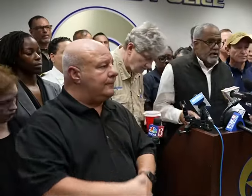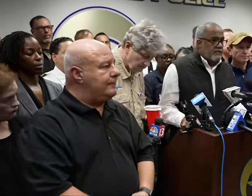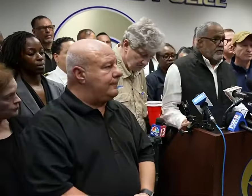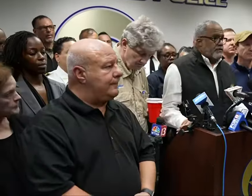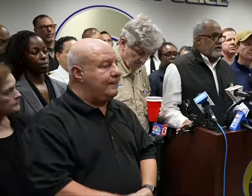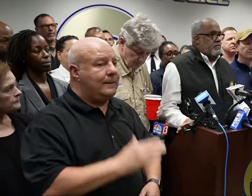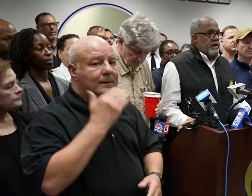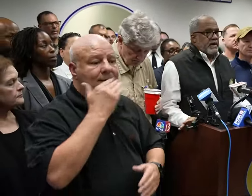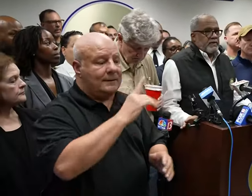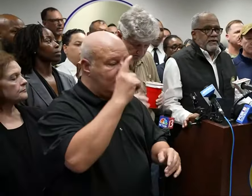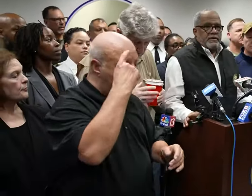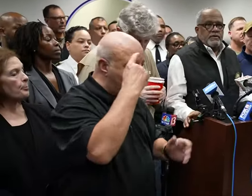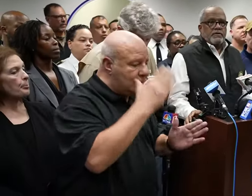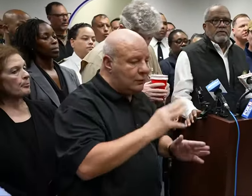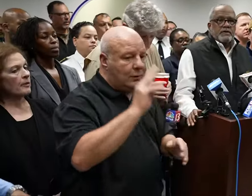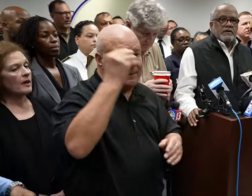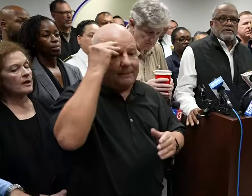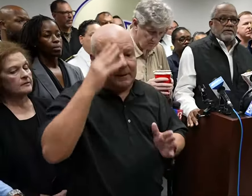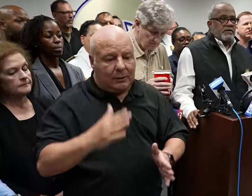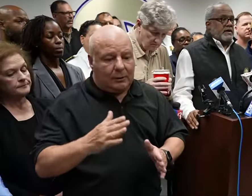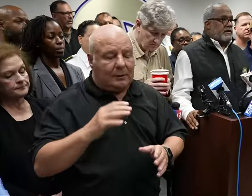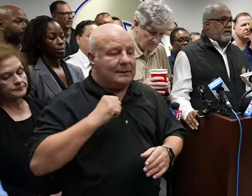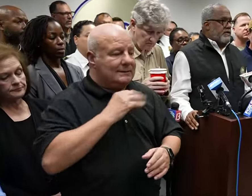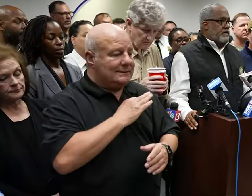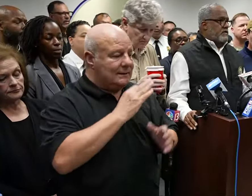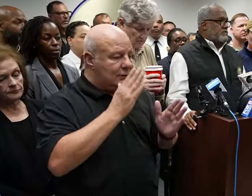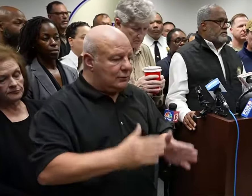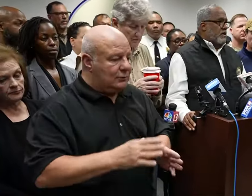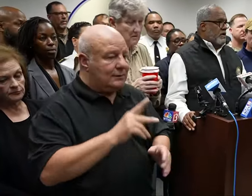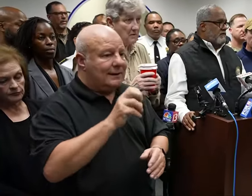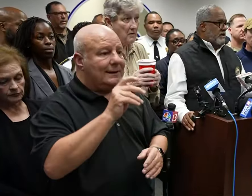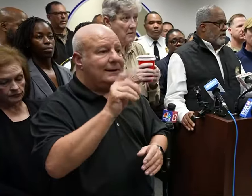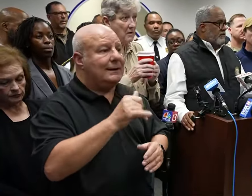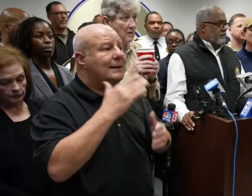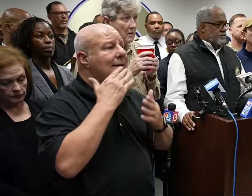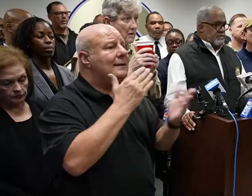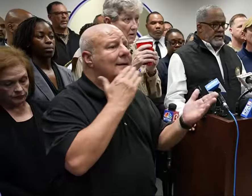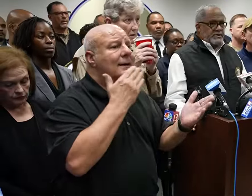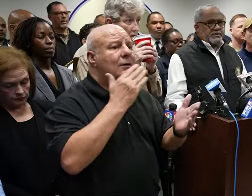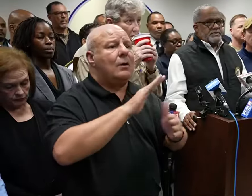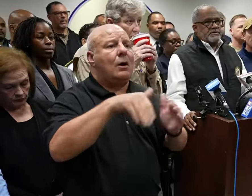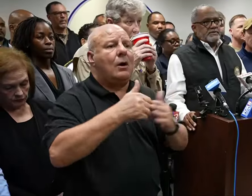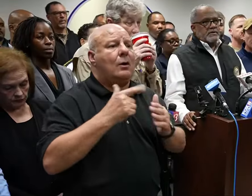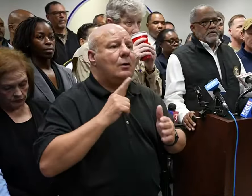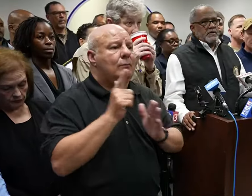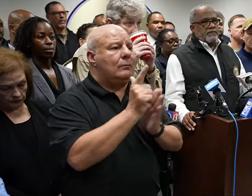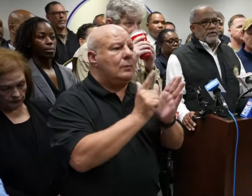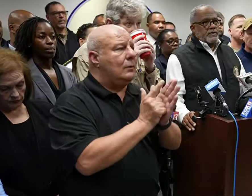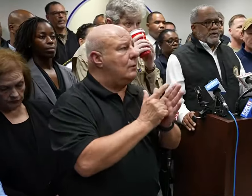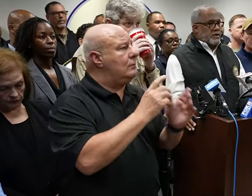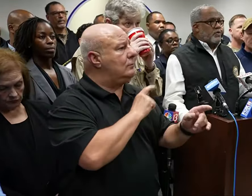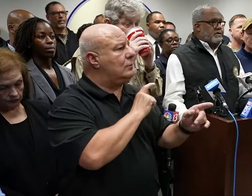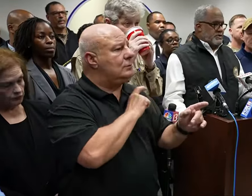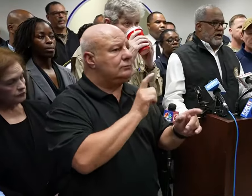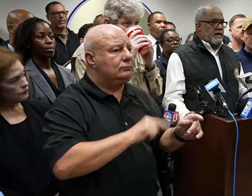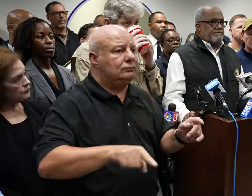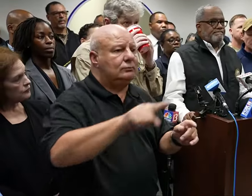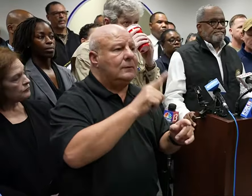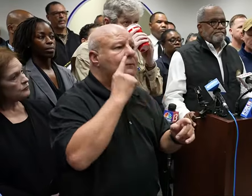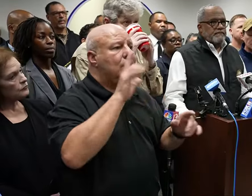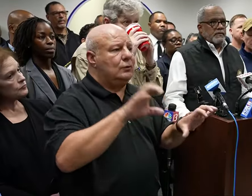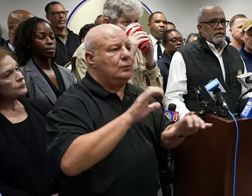Thank you, Governor. Thank you, Mayor. Thank you, Senator Kennedy. Thank you to all of our law enforcement agents for doing a yeoman's